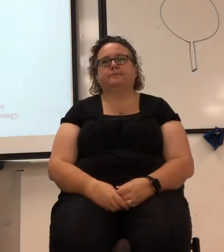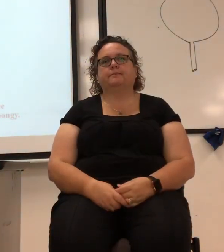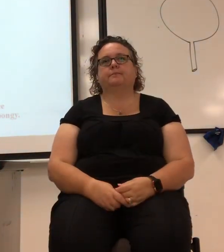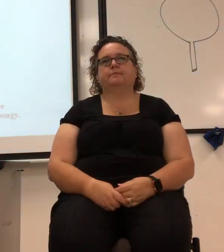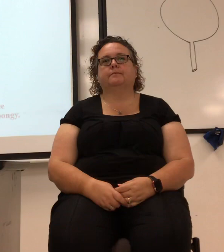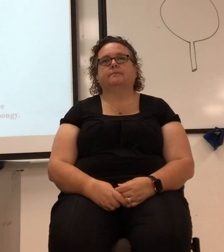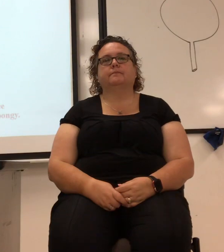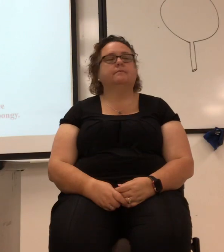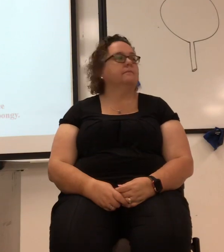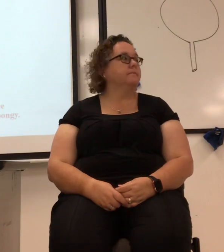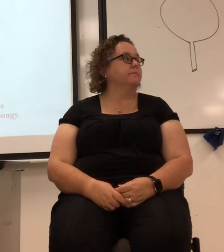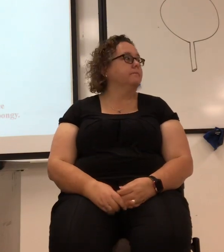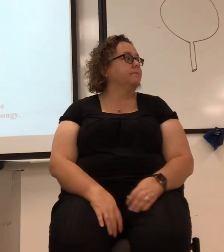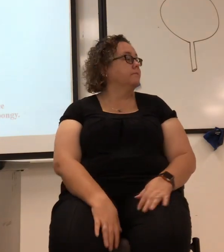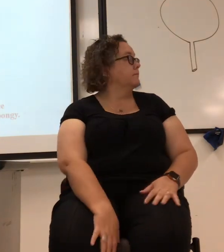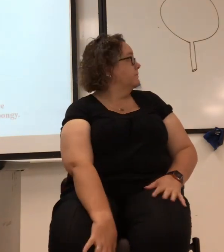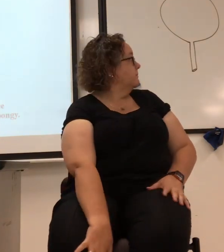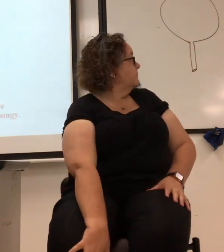Okay.